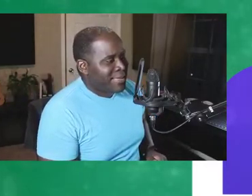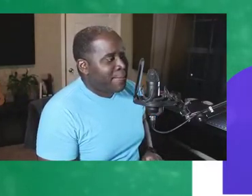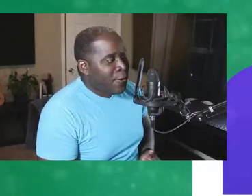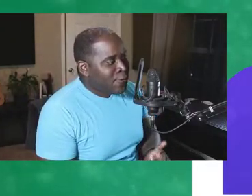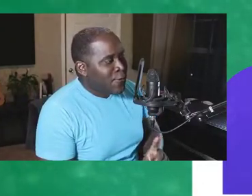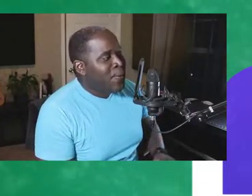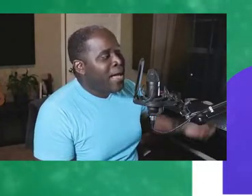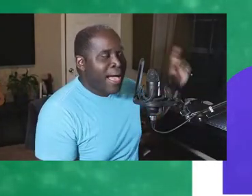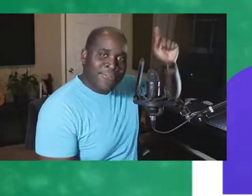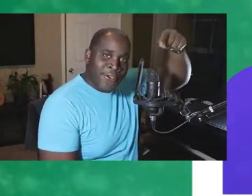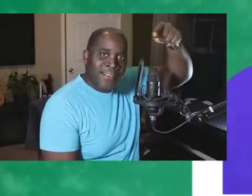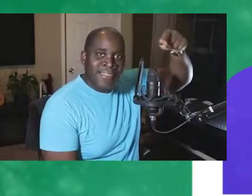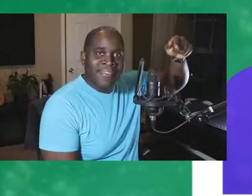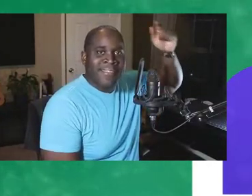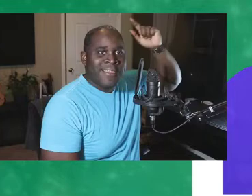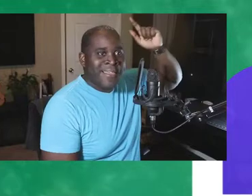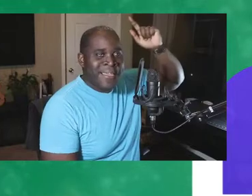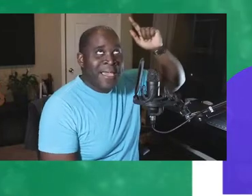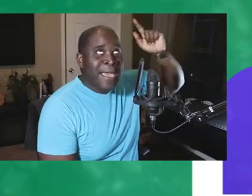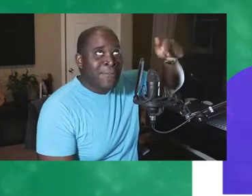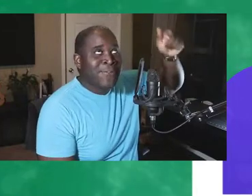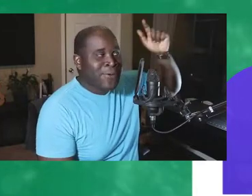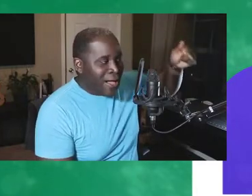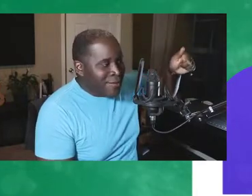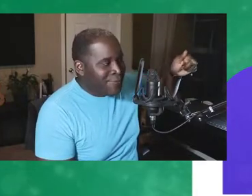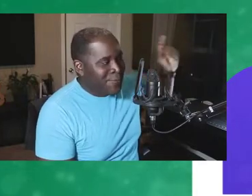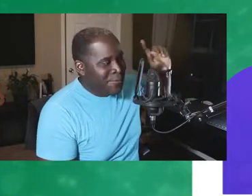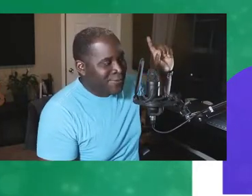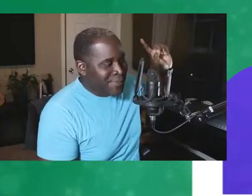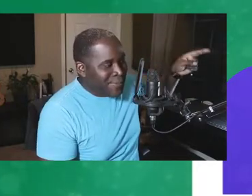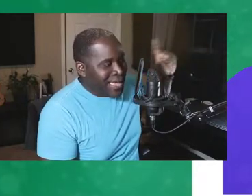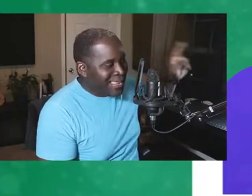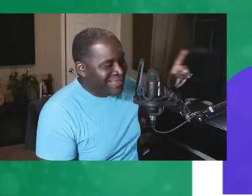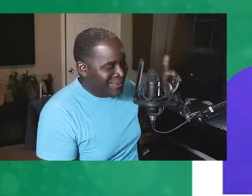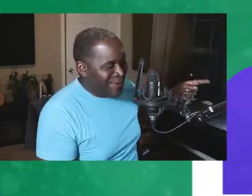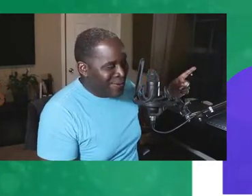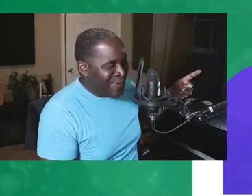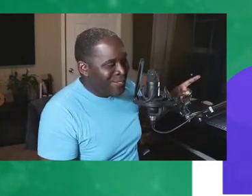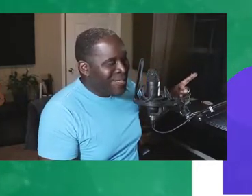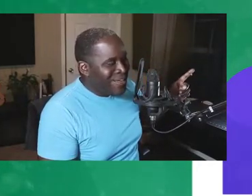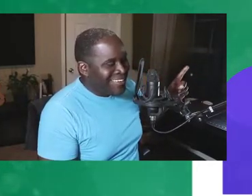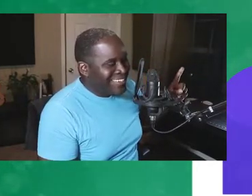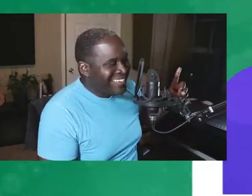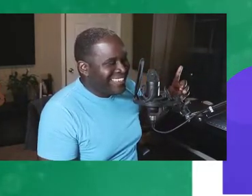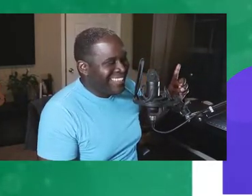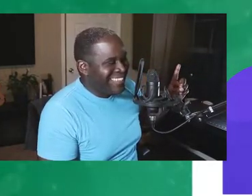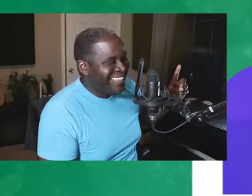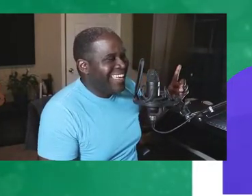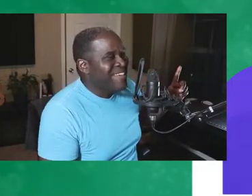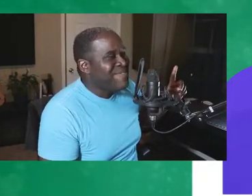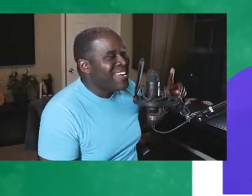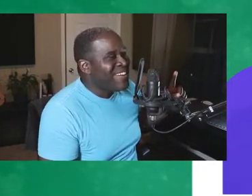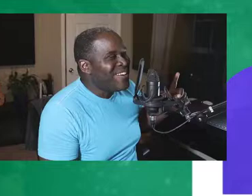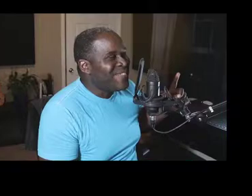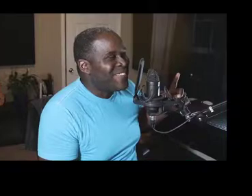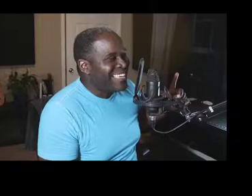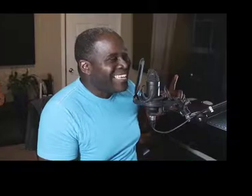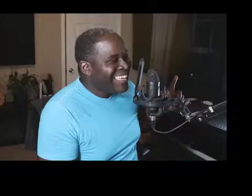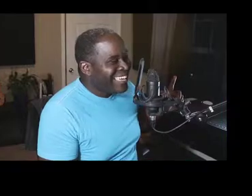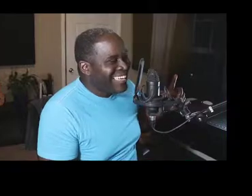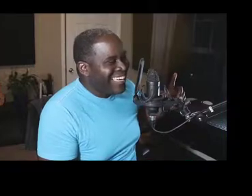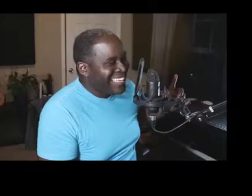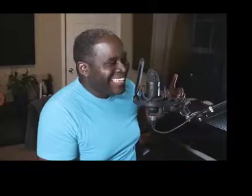have a fun time. Also, I'm starting this episode off with something I like to call, and bear with